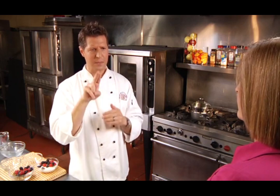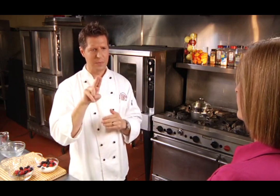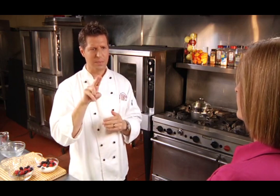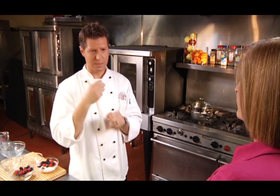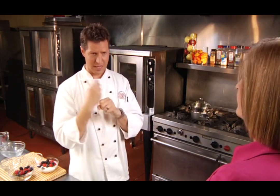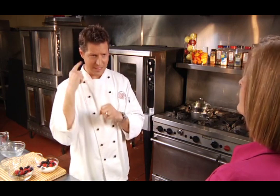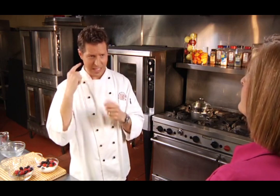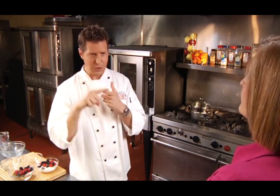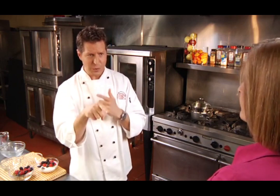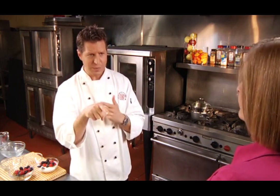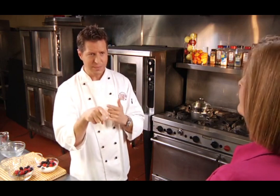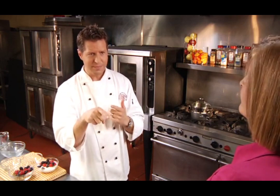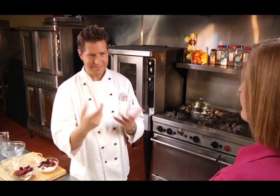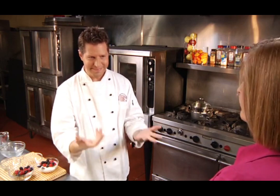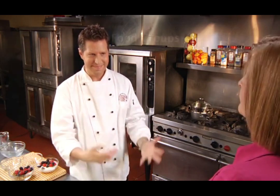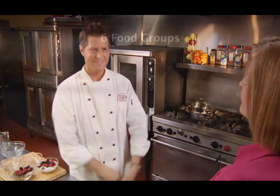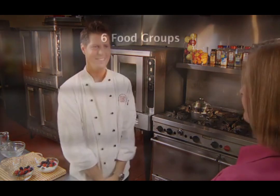groups. Does that make sense to you?